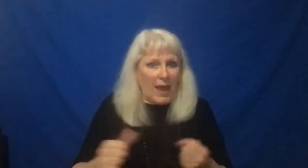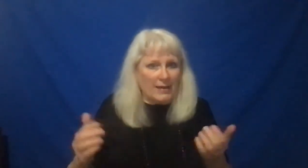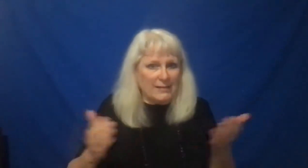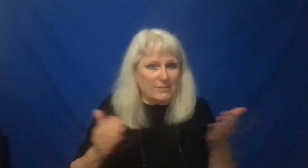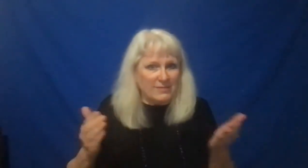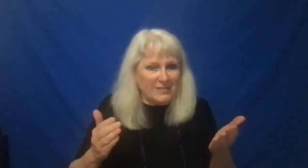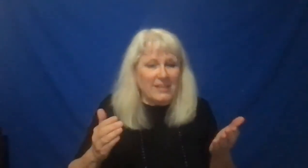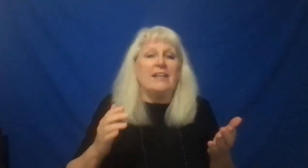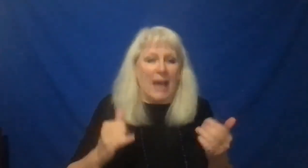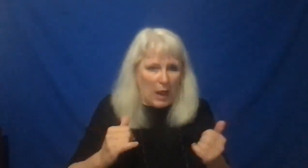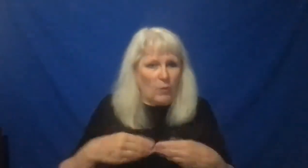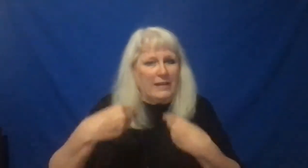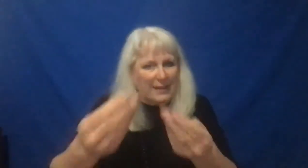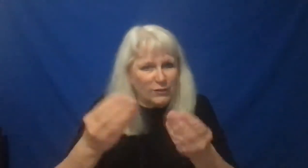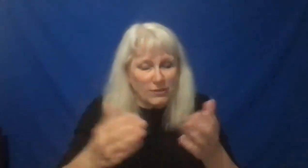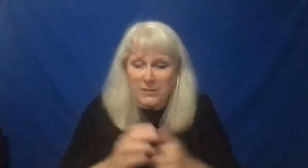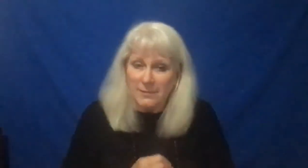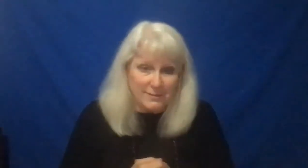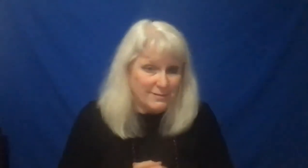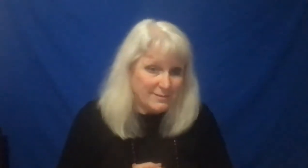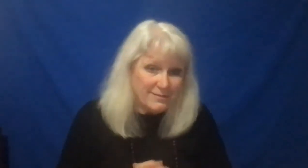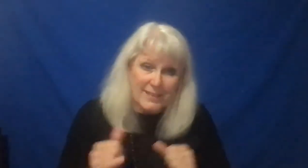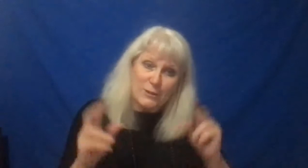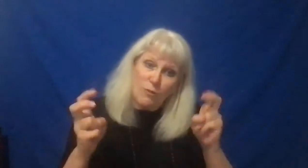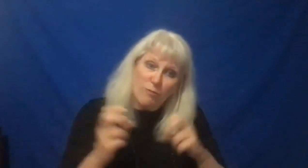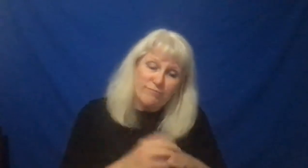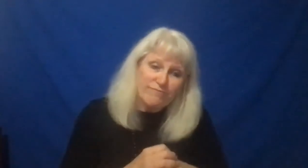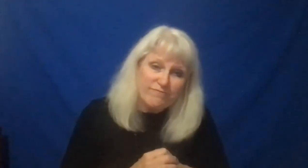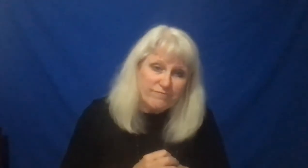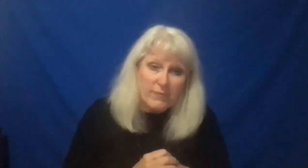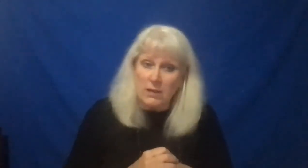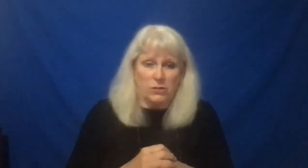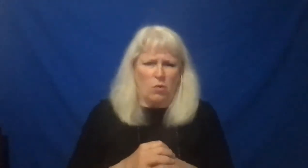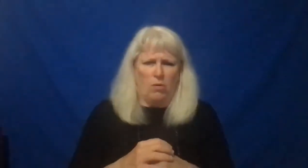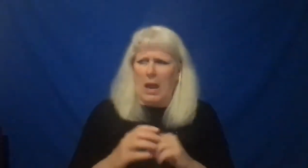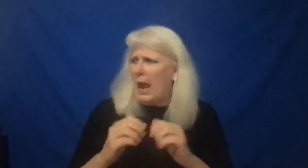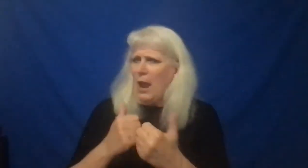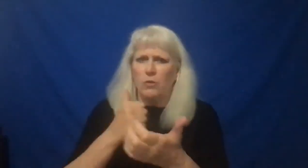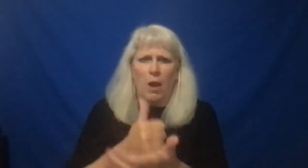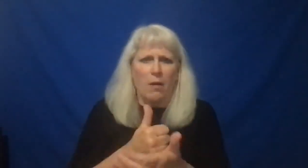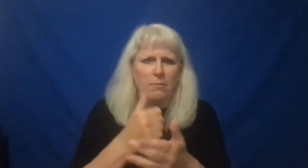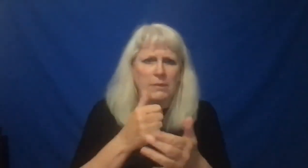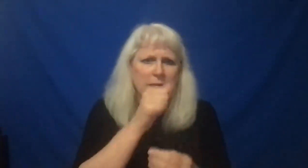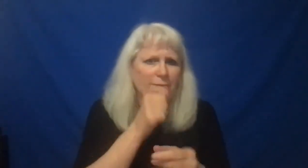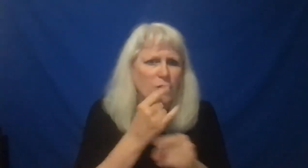Grapevine has been a source for me of reaching out to the suffering alcoholic to offer the hand of